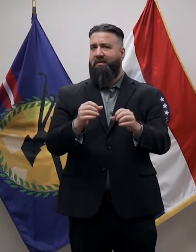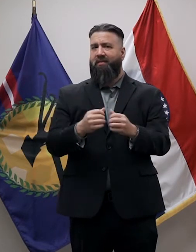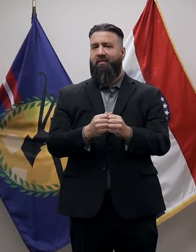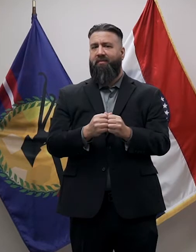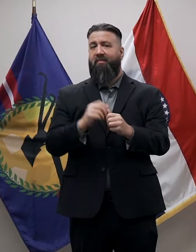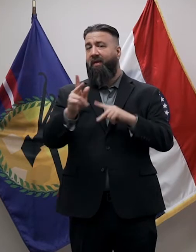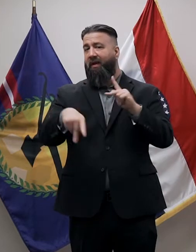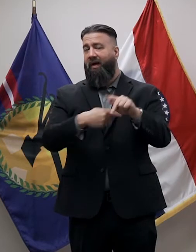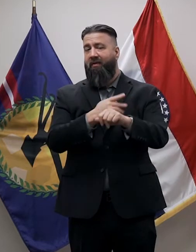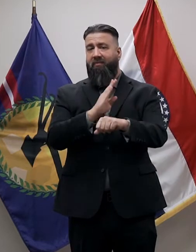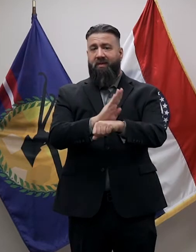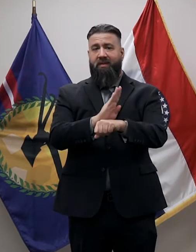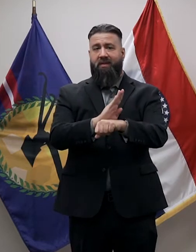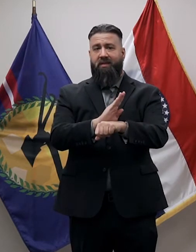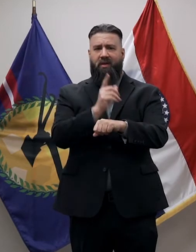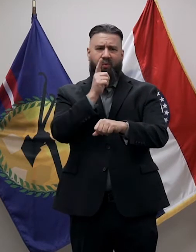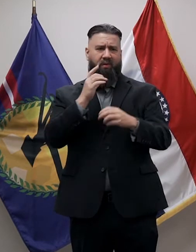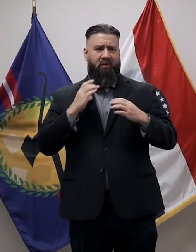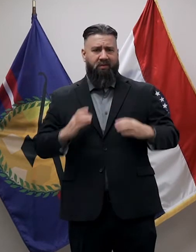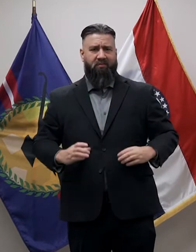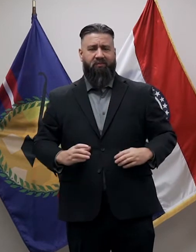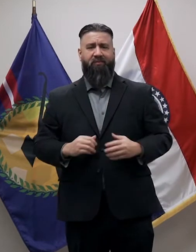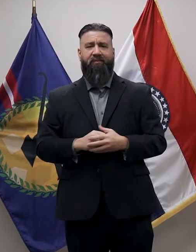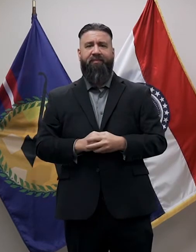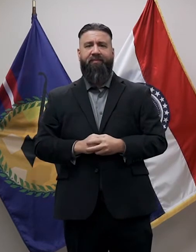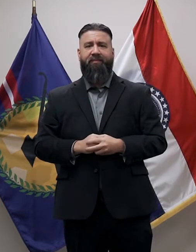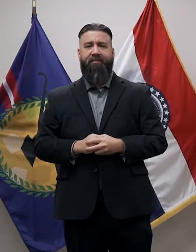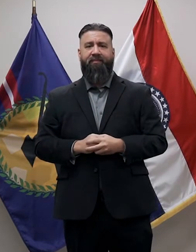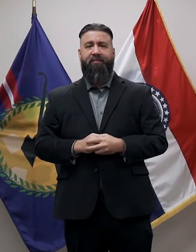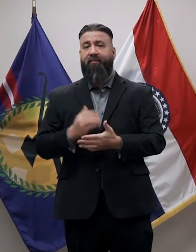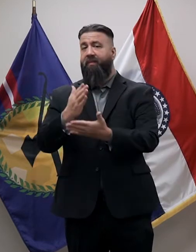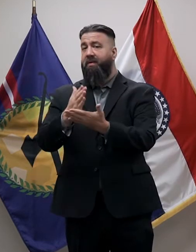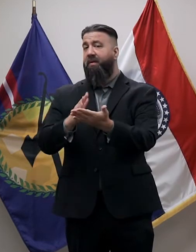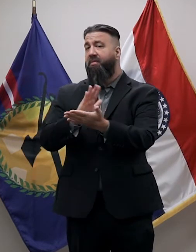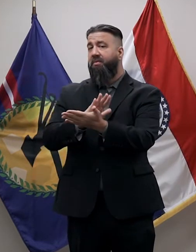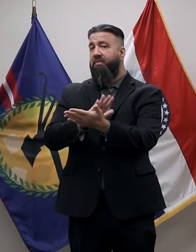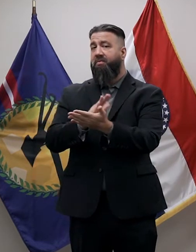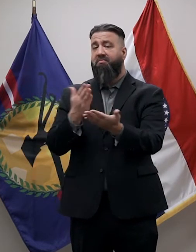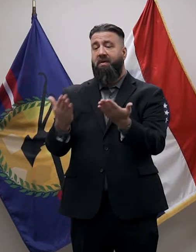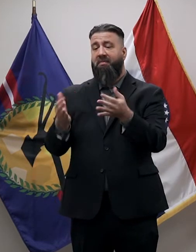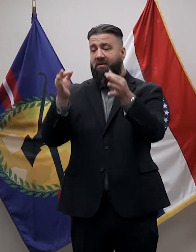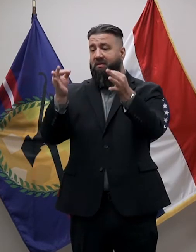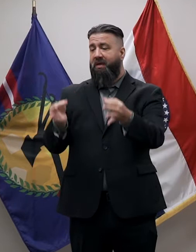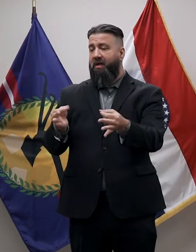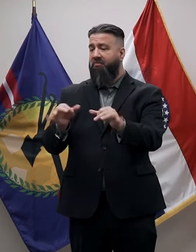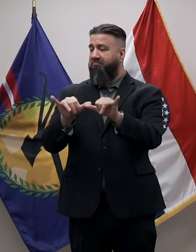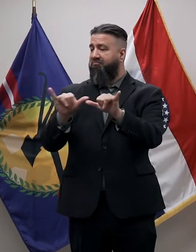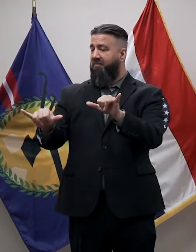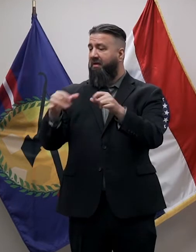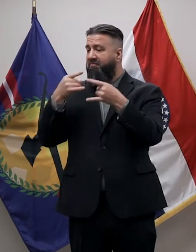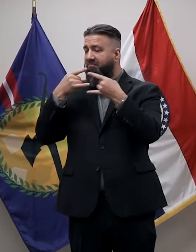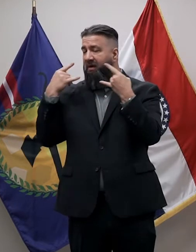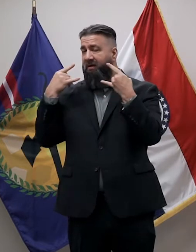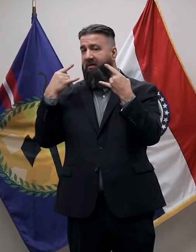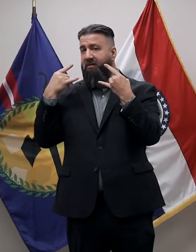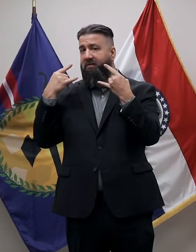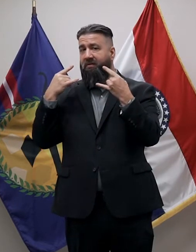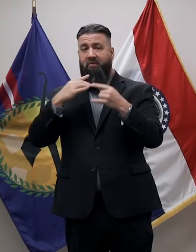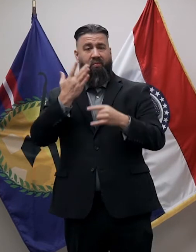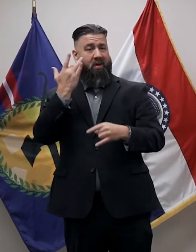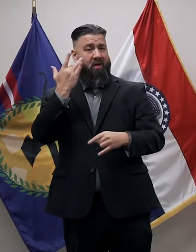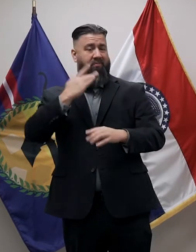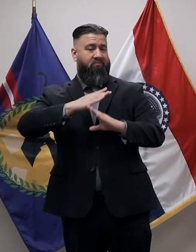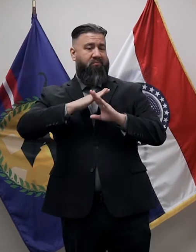serve, and their employees on the front line. Some schools may decide to keep mask mandates in place to protect children not yet eligible